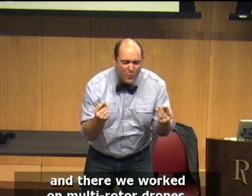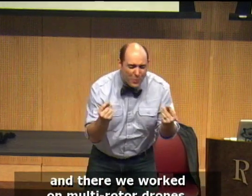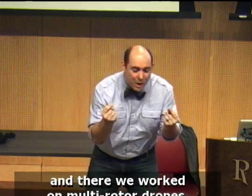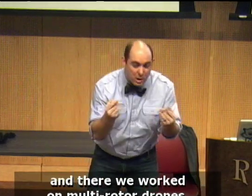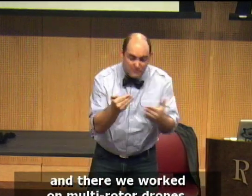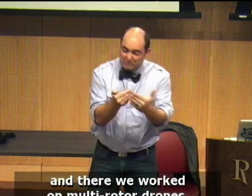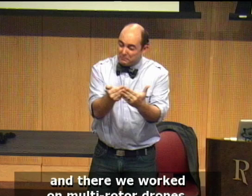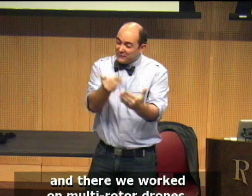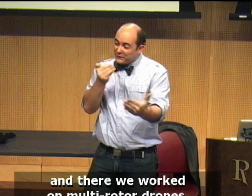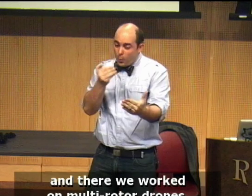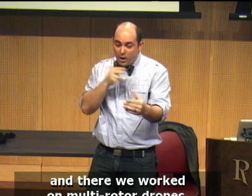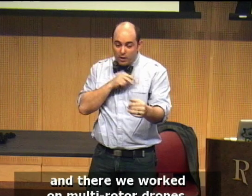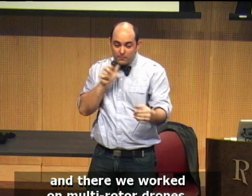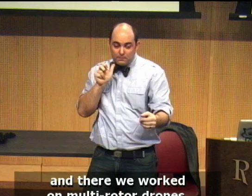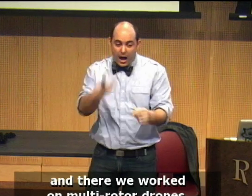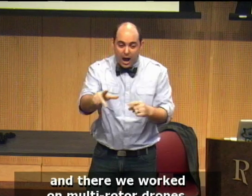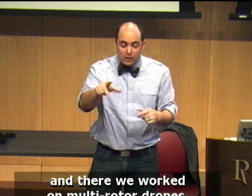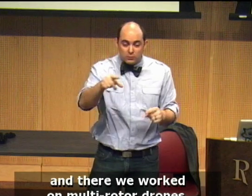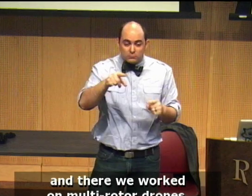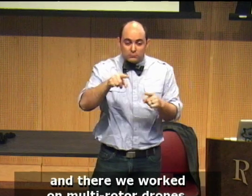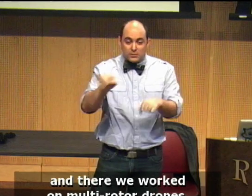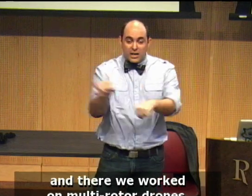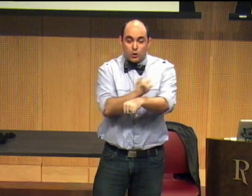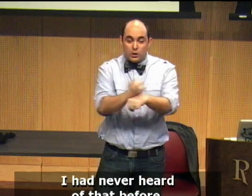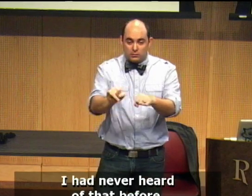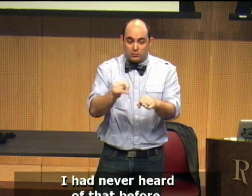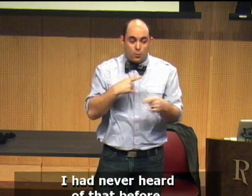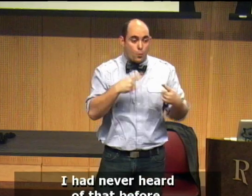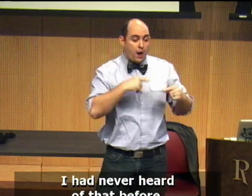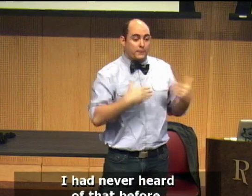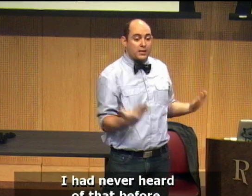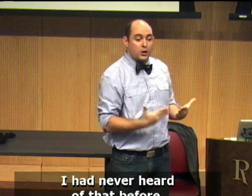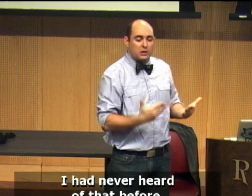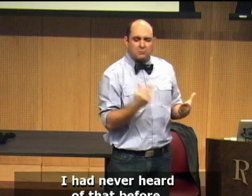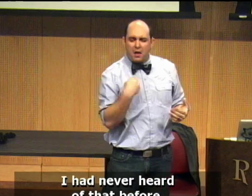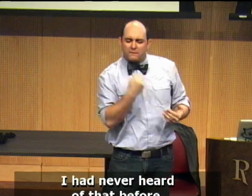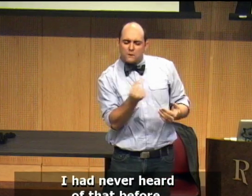on multi-router drones. I had never heard of that before.